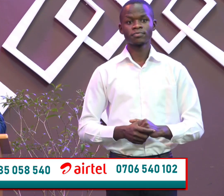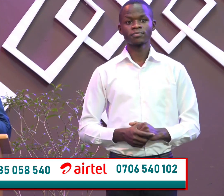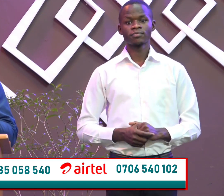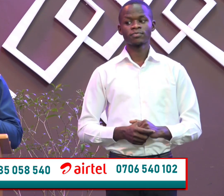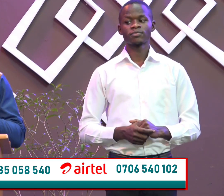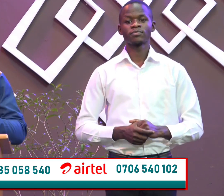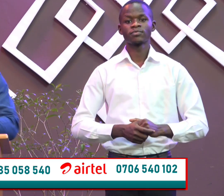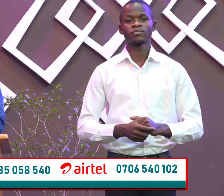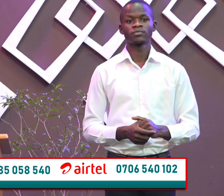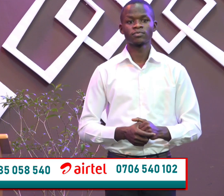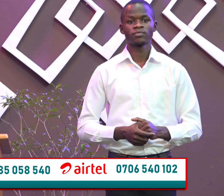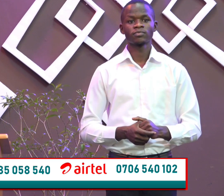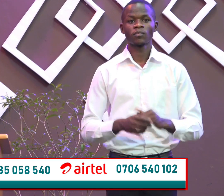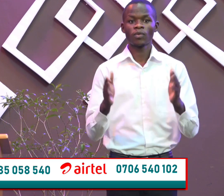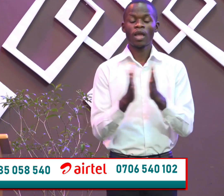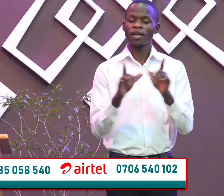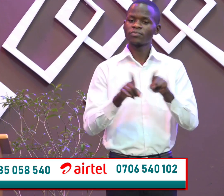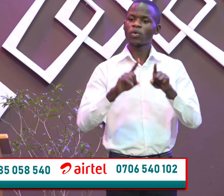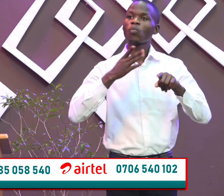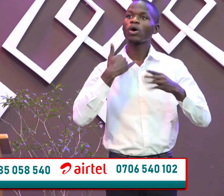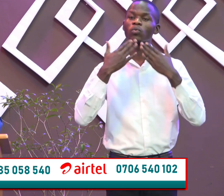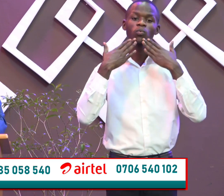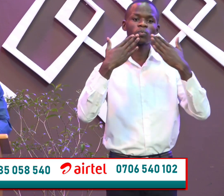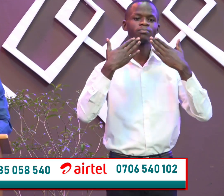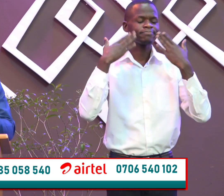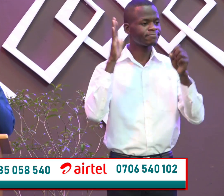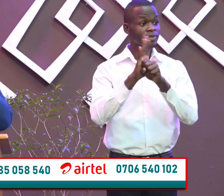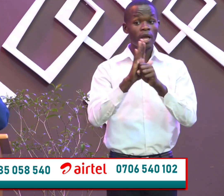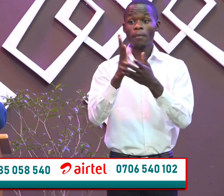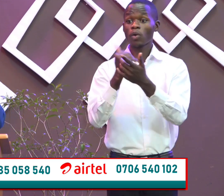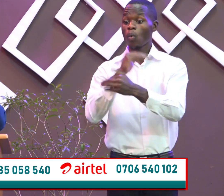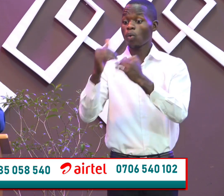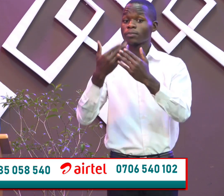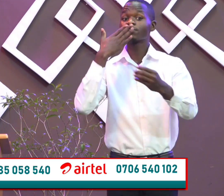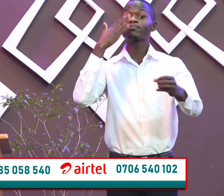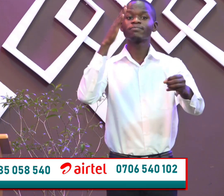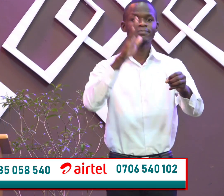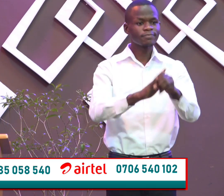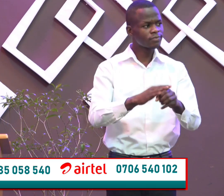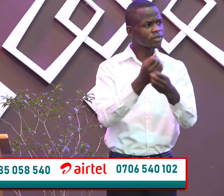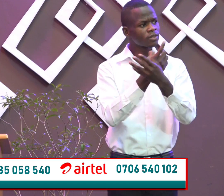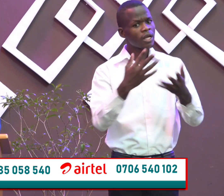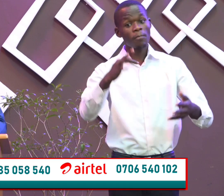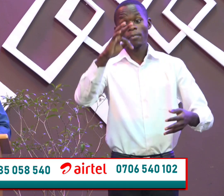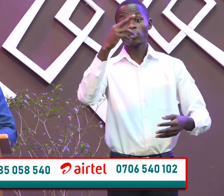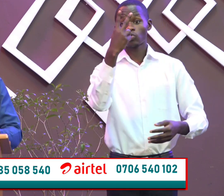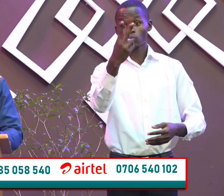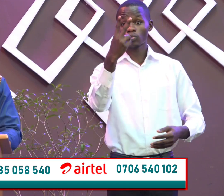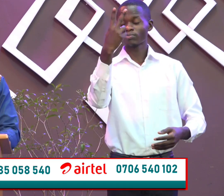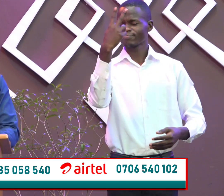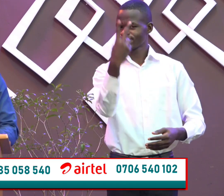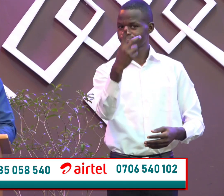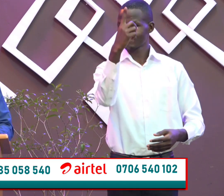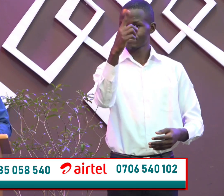ongoing. Eranga twagala kwebaza nnyo kubanga obweyamo bwaffe buli mu millions kati ebikumi bibiri mu kumi